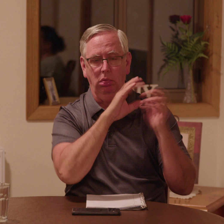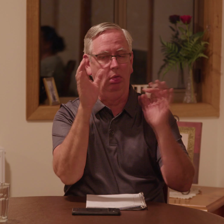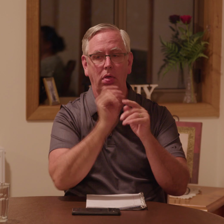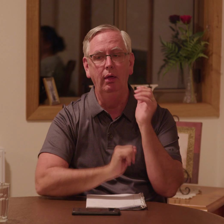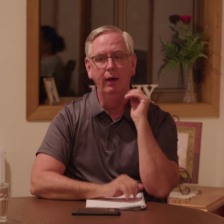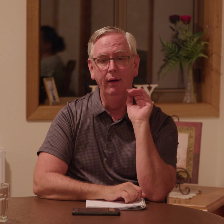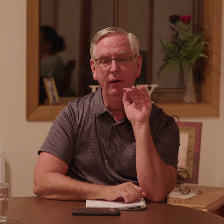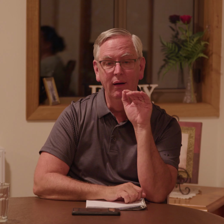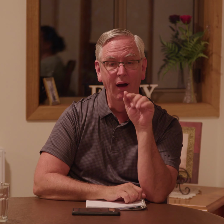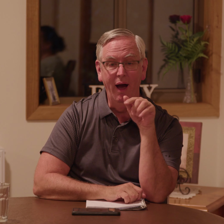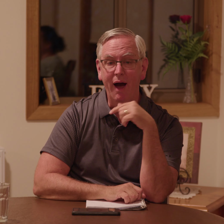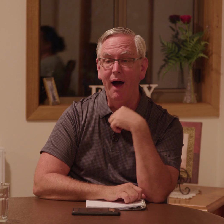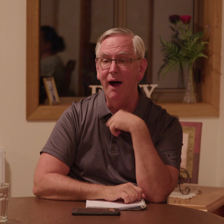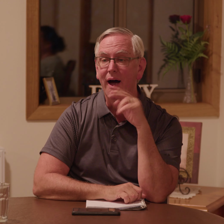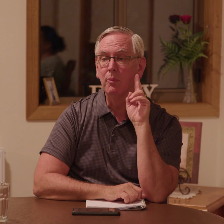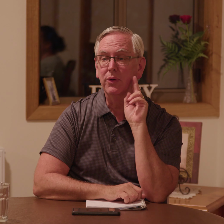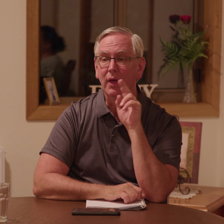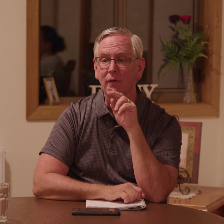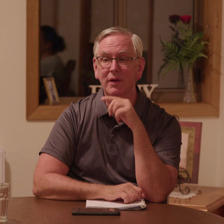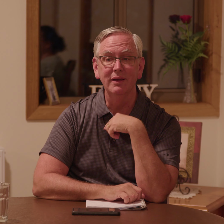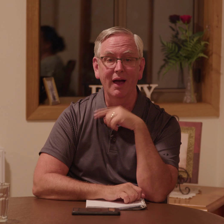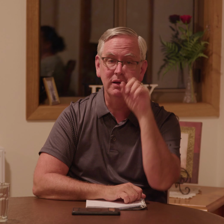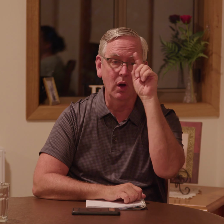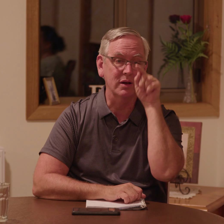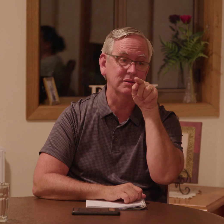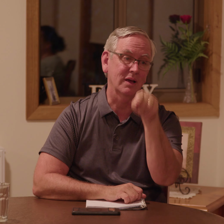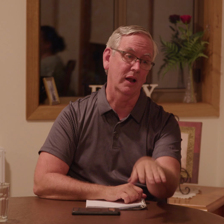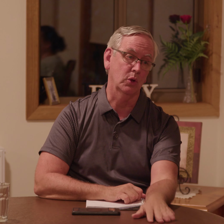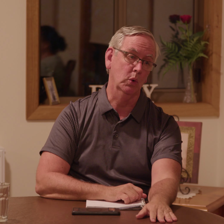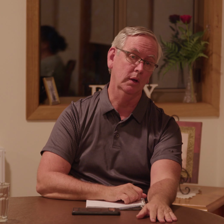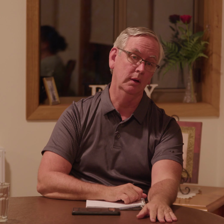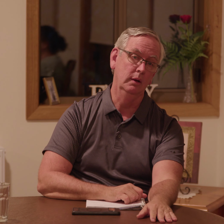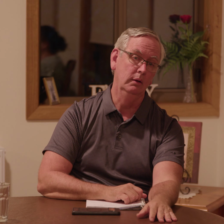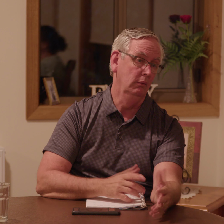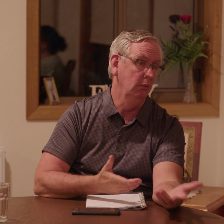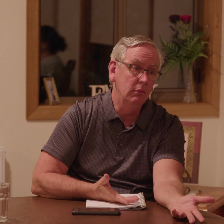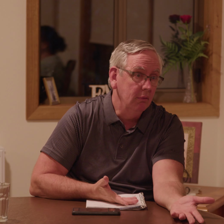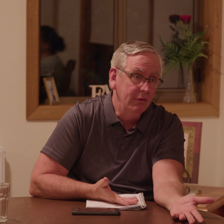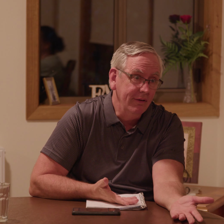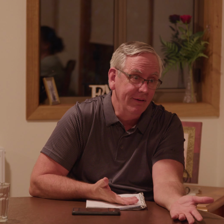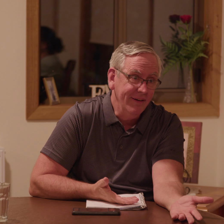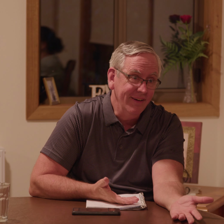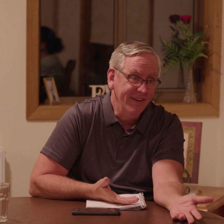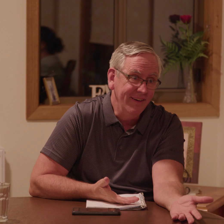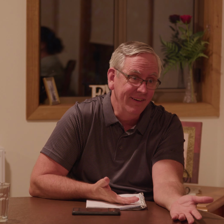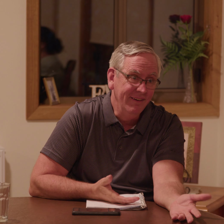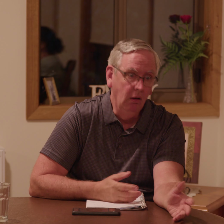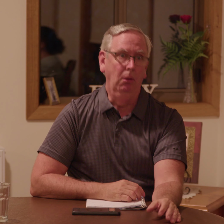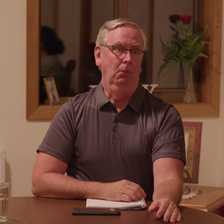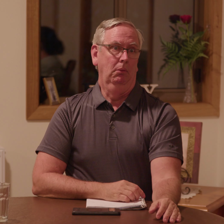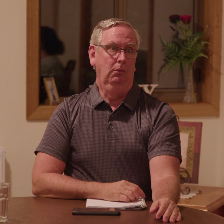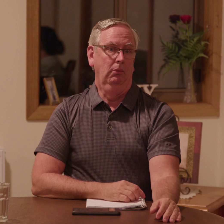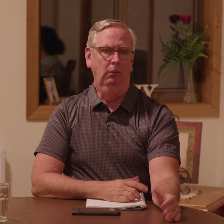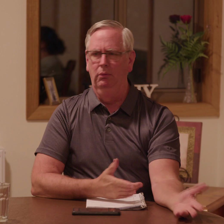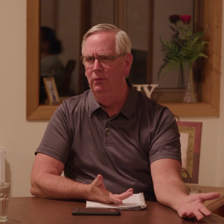people in America that even sign that way. And I'm deaf and I don't understand them. Right? And